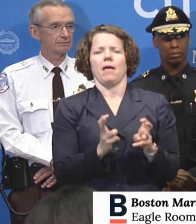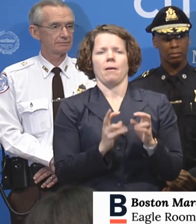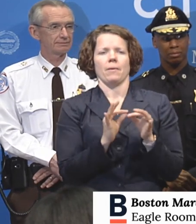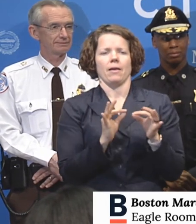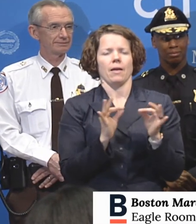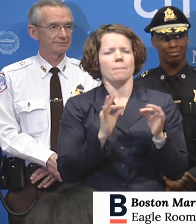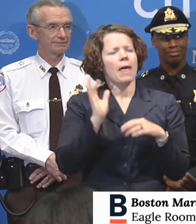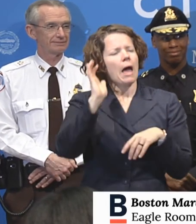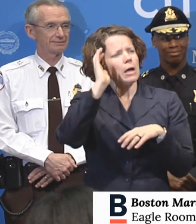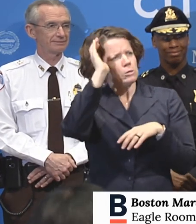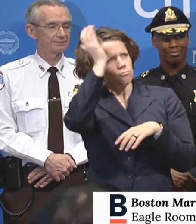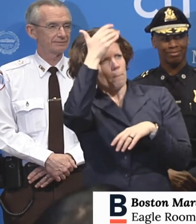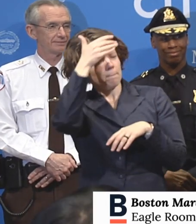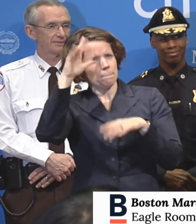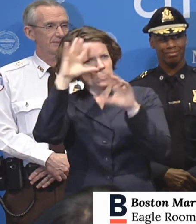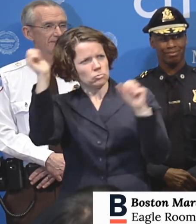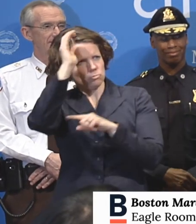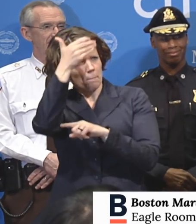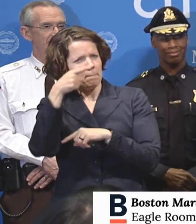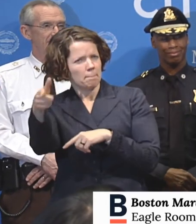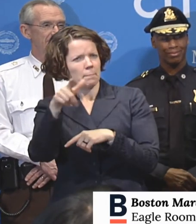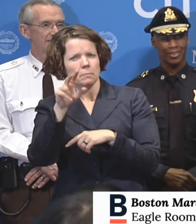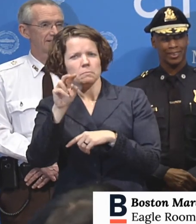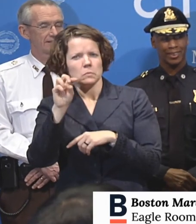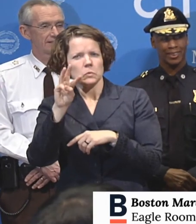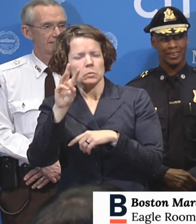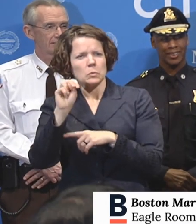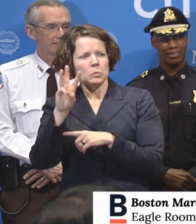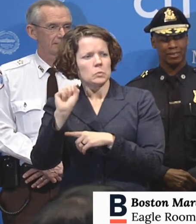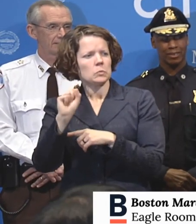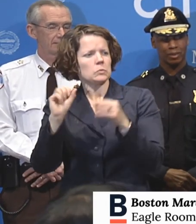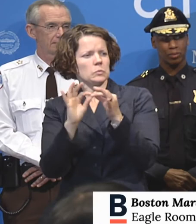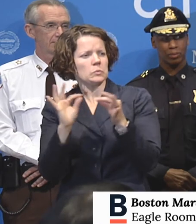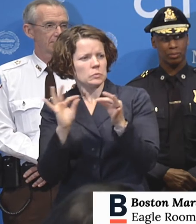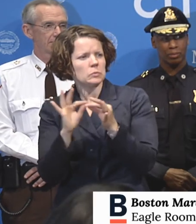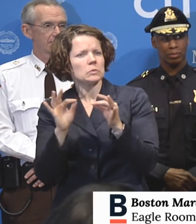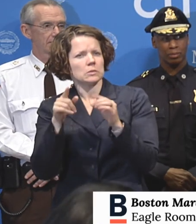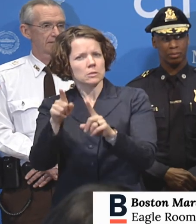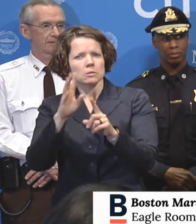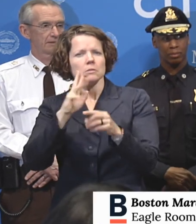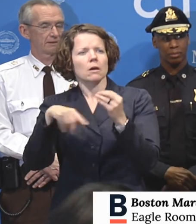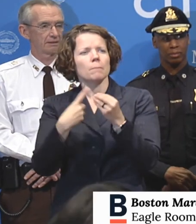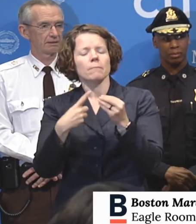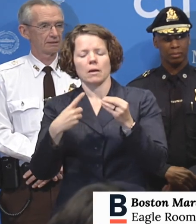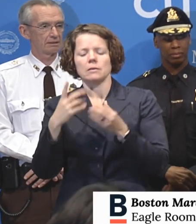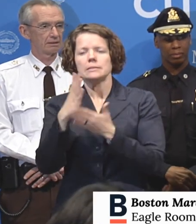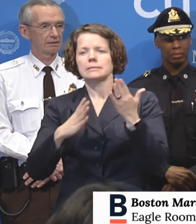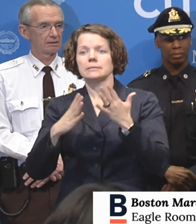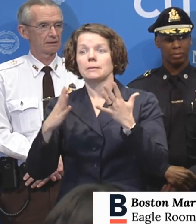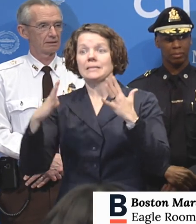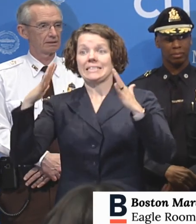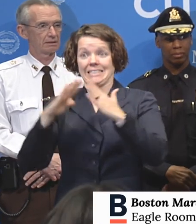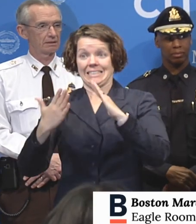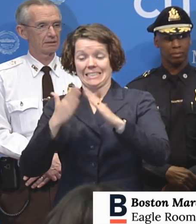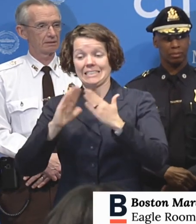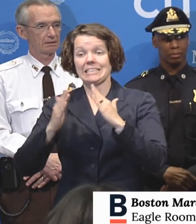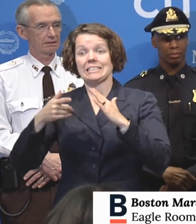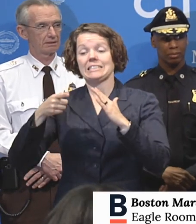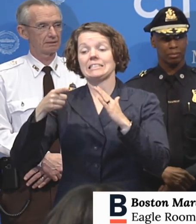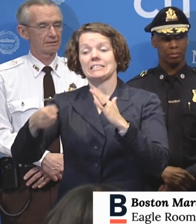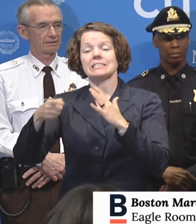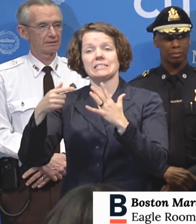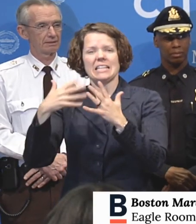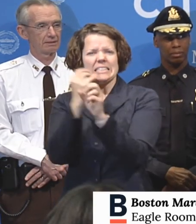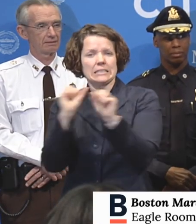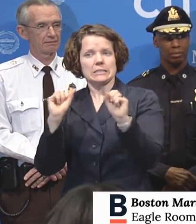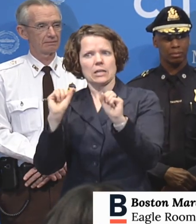about releasing every day. Talking about releasing detainees at the borders of sanctuary cities, and what. Do you have any comment on that?